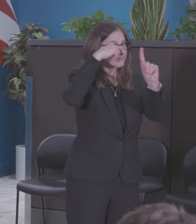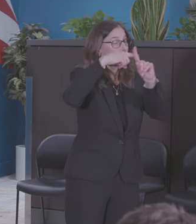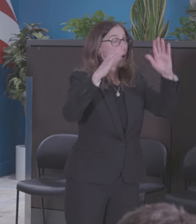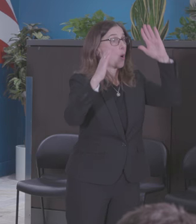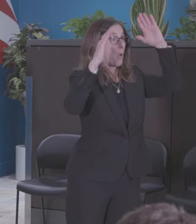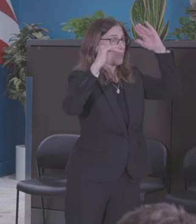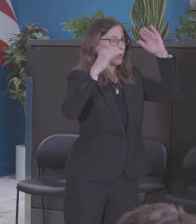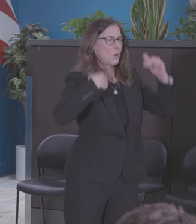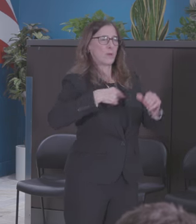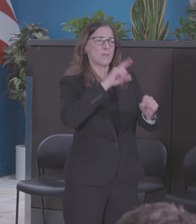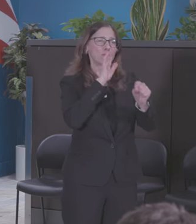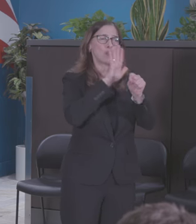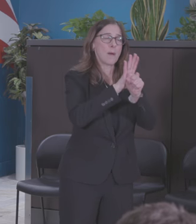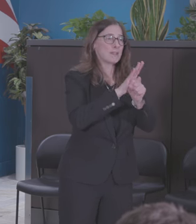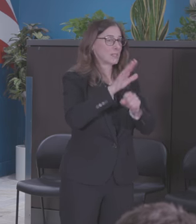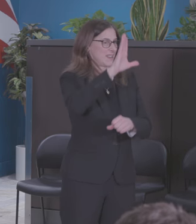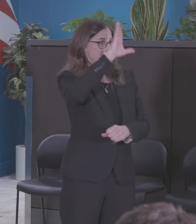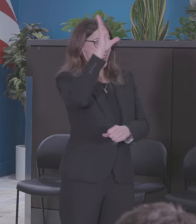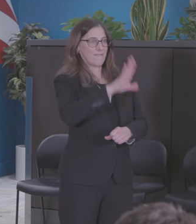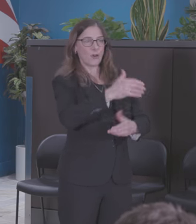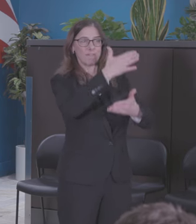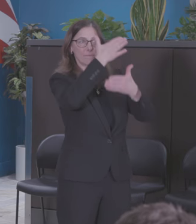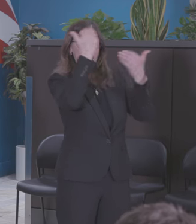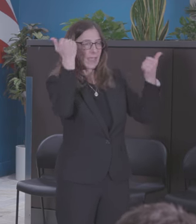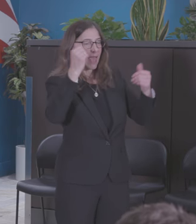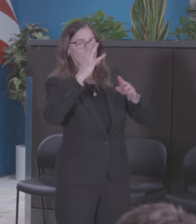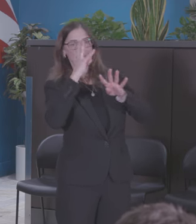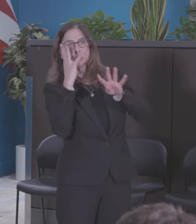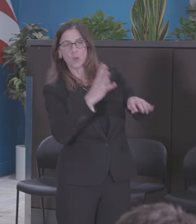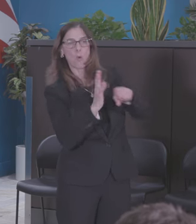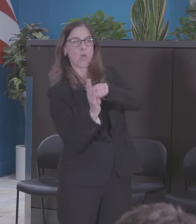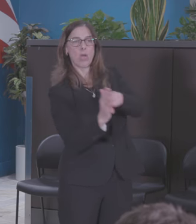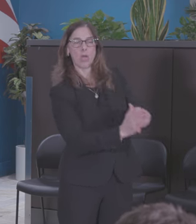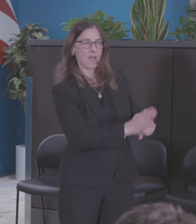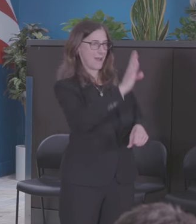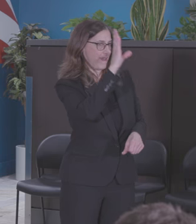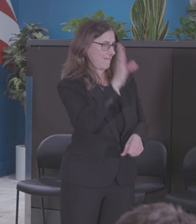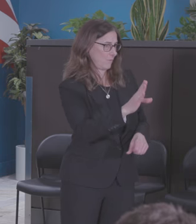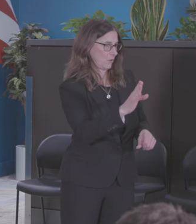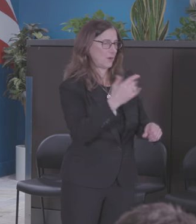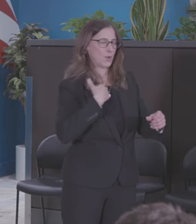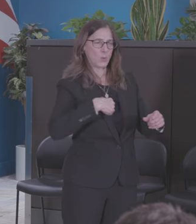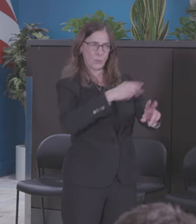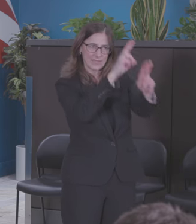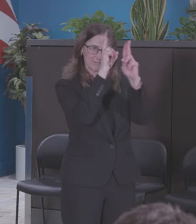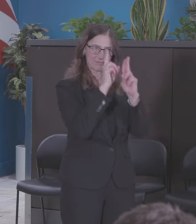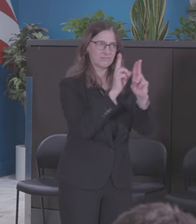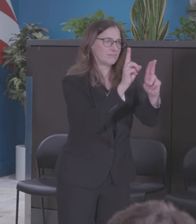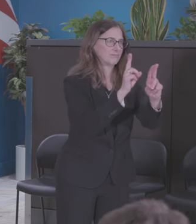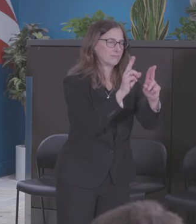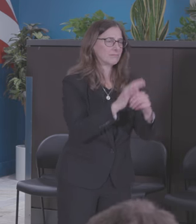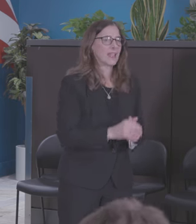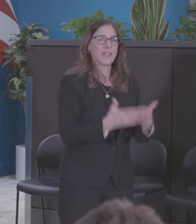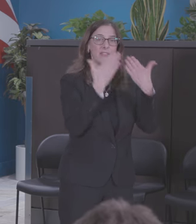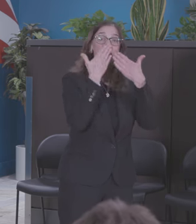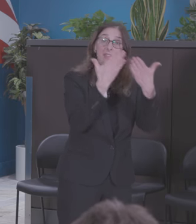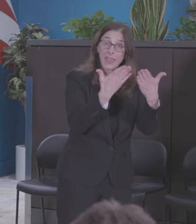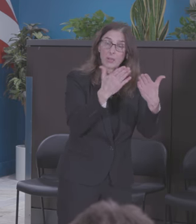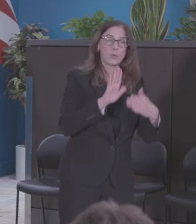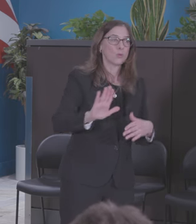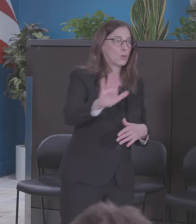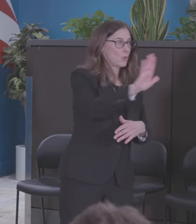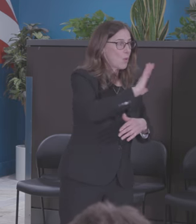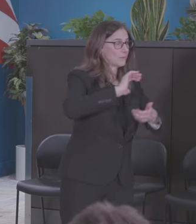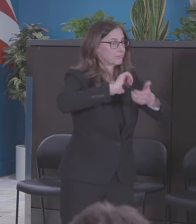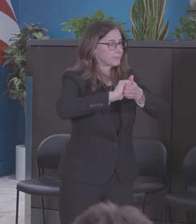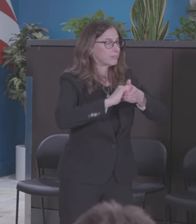be forgotten or left behind. Thank you, everyone up here, for your continued partnership and your support. And it is an honor for me to